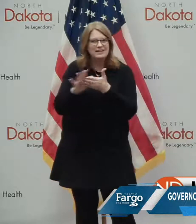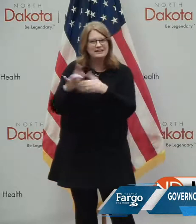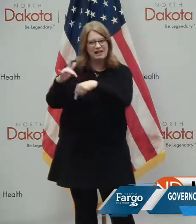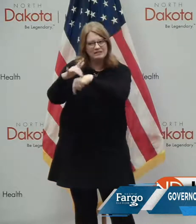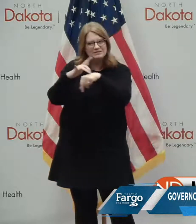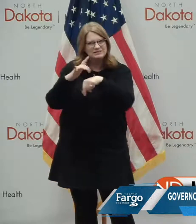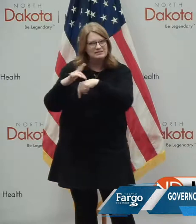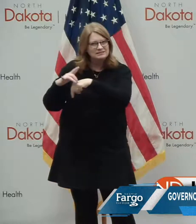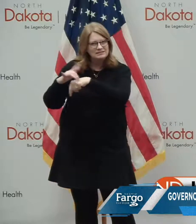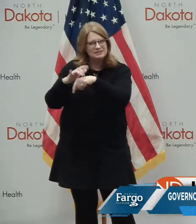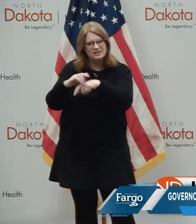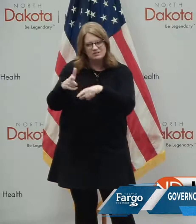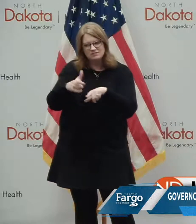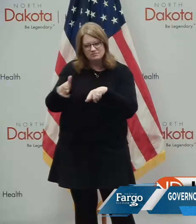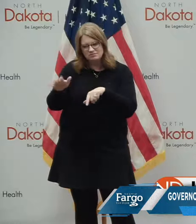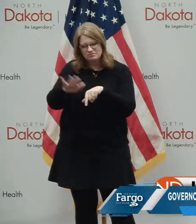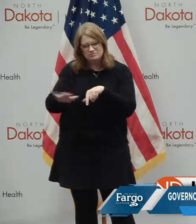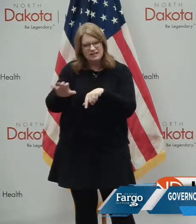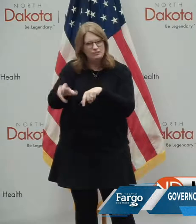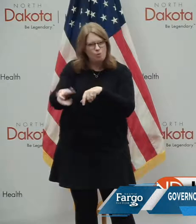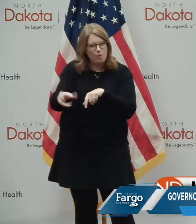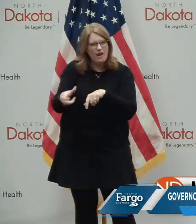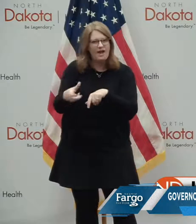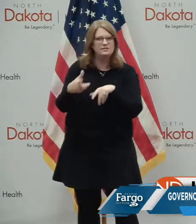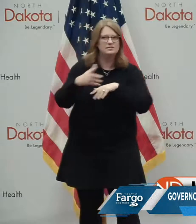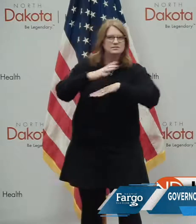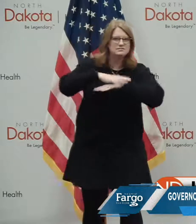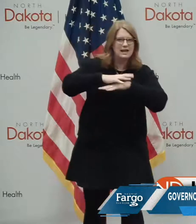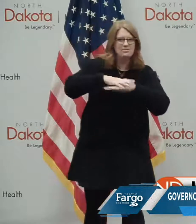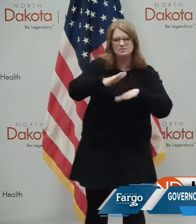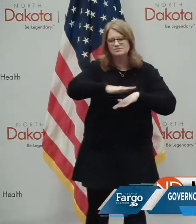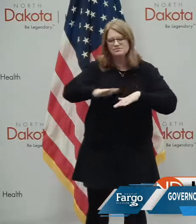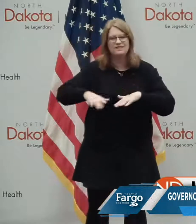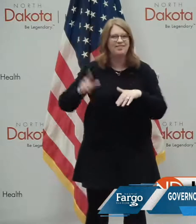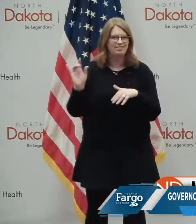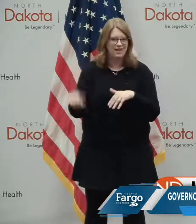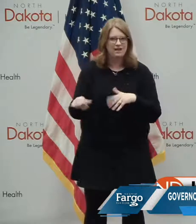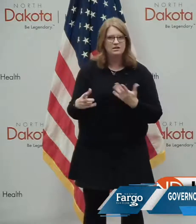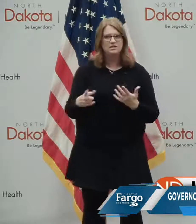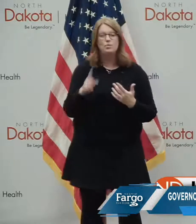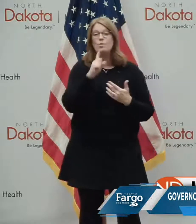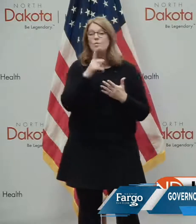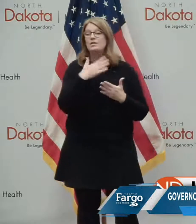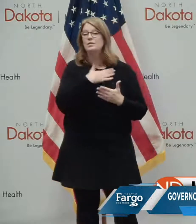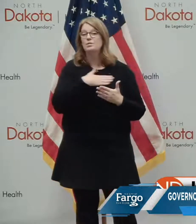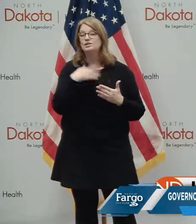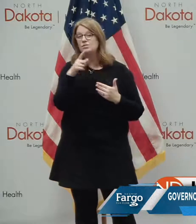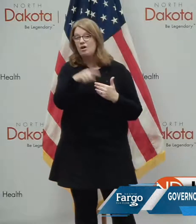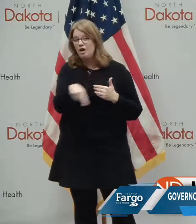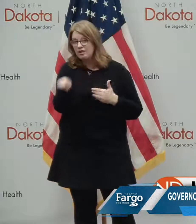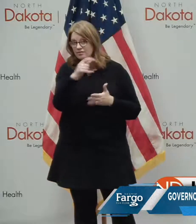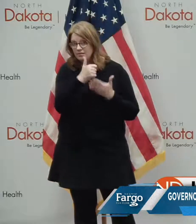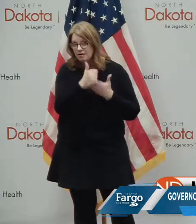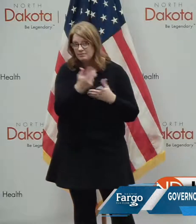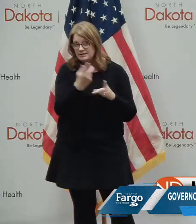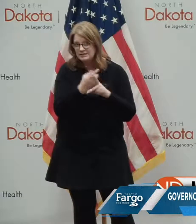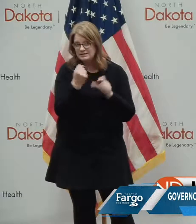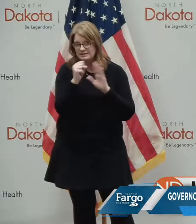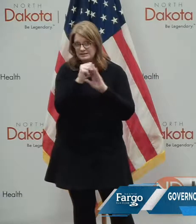We appreciate all of North Dakota doing their part to help keep our state safe. Thank you.